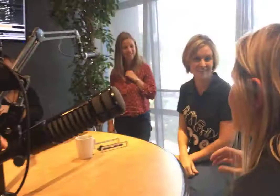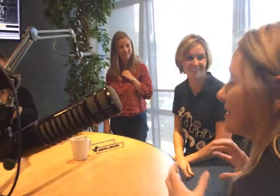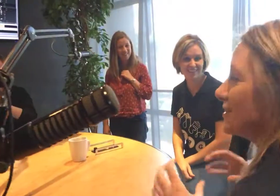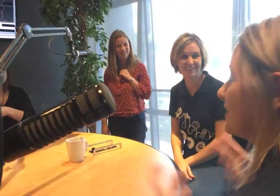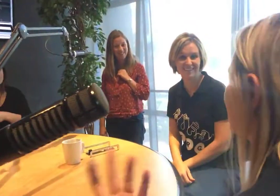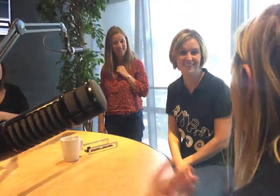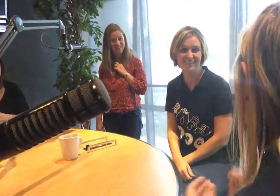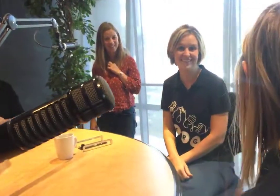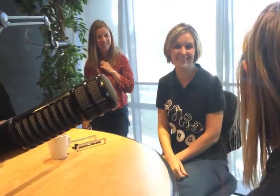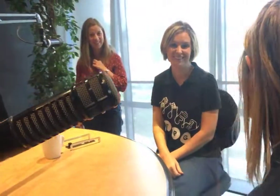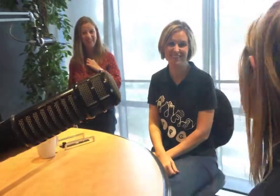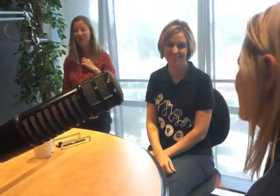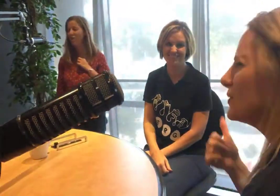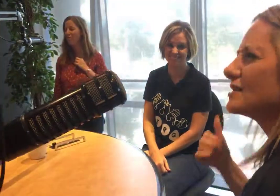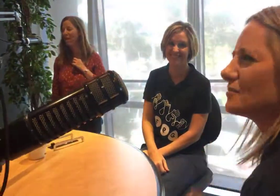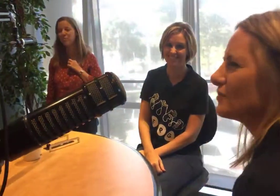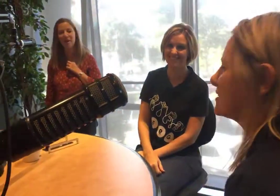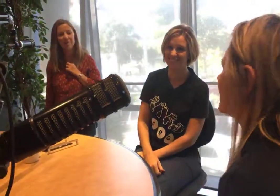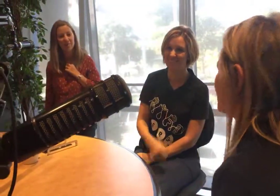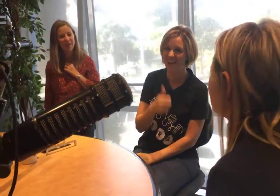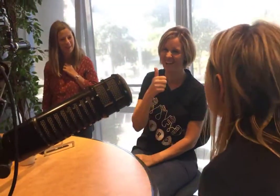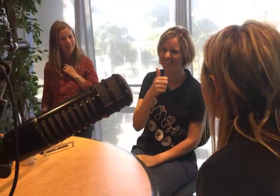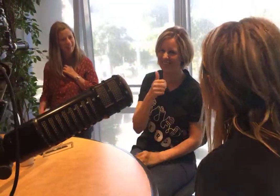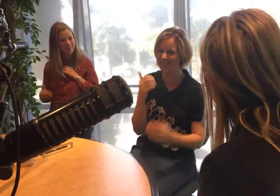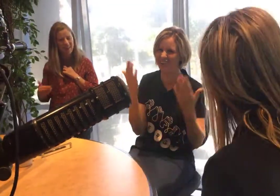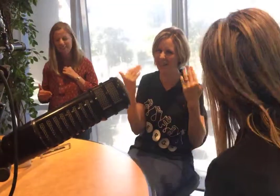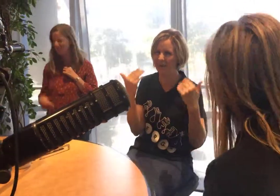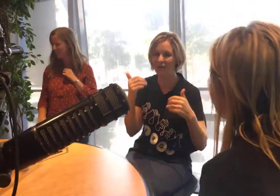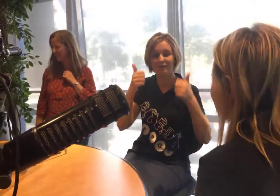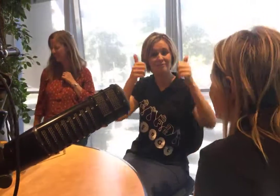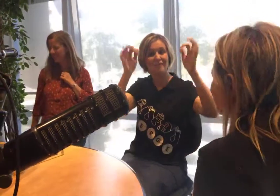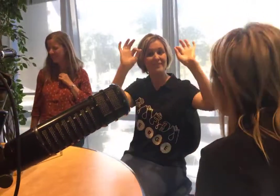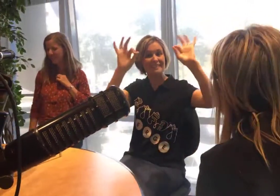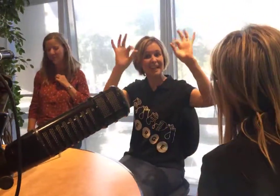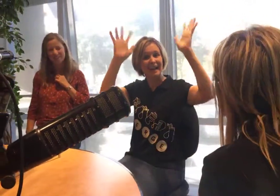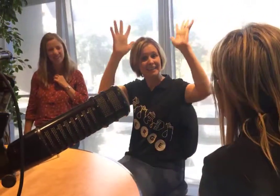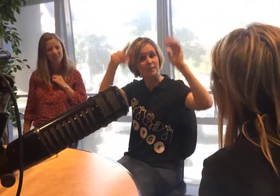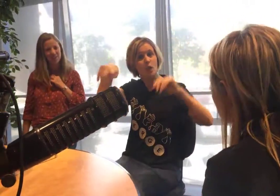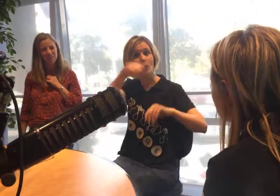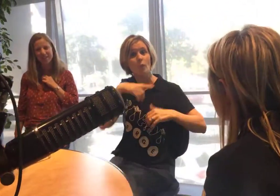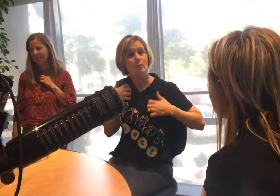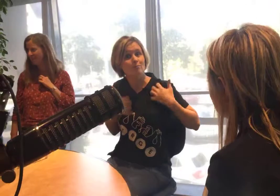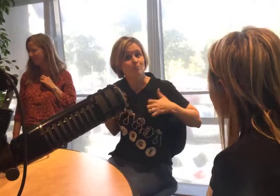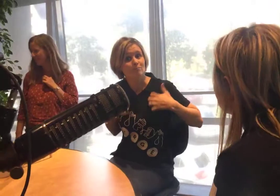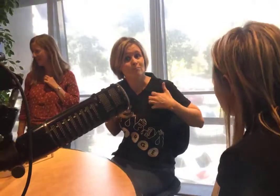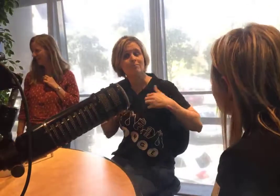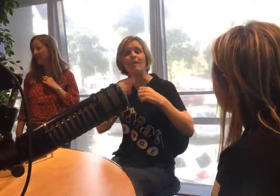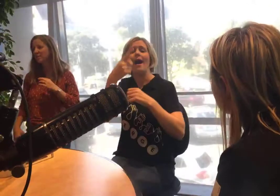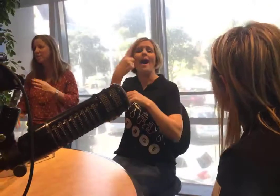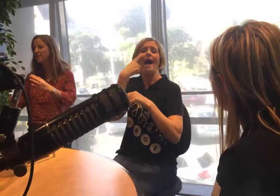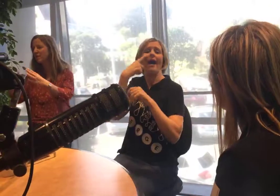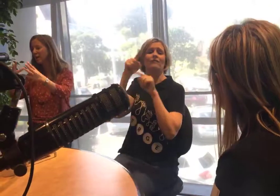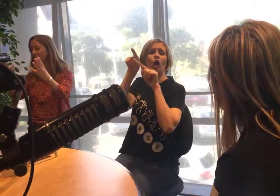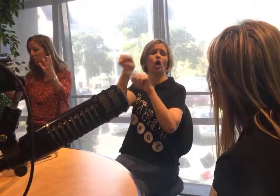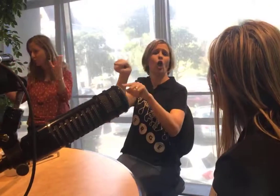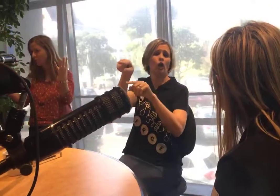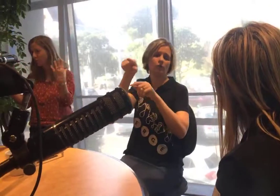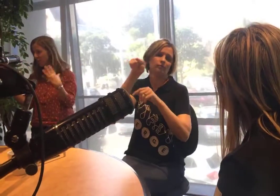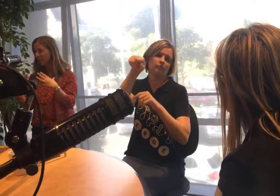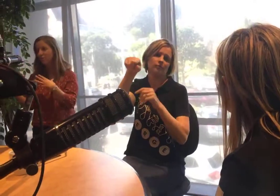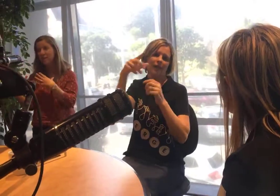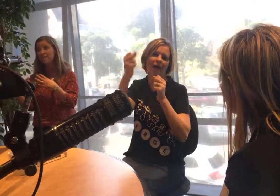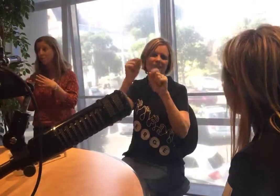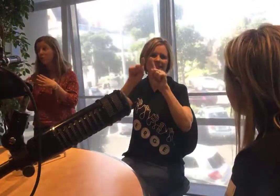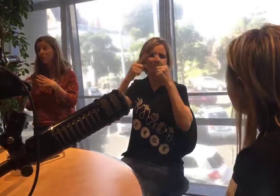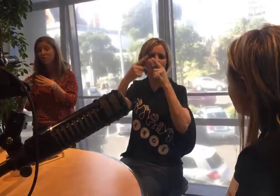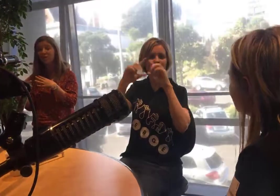radio station to do anything like this, so it's really Oh, awesome. how Well brave done. are we, Yes, I well just, done. it just seemed like such a cool idea. And especially now, you know, with